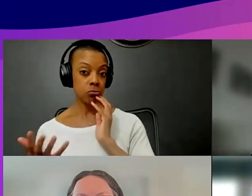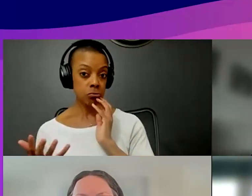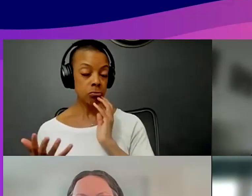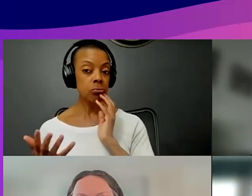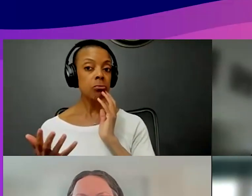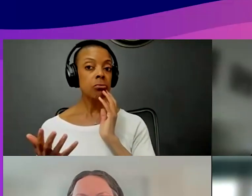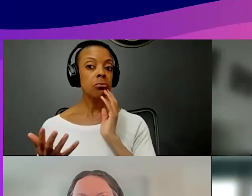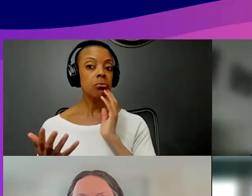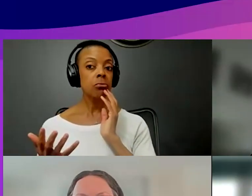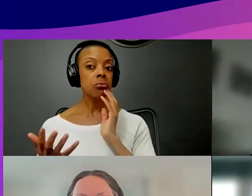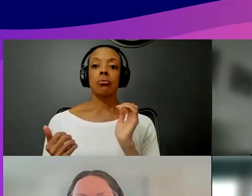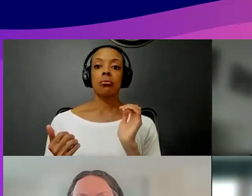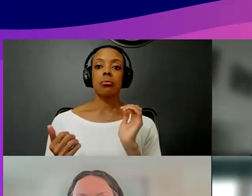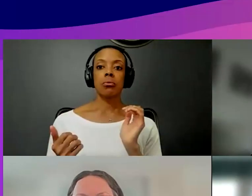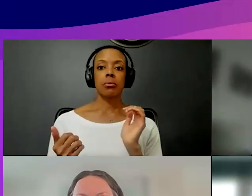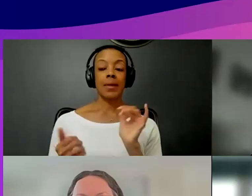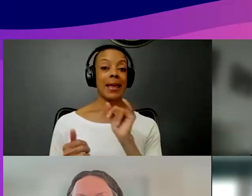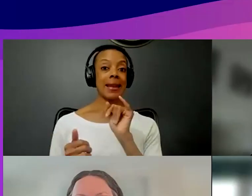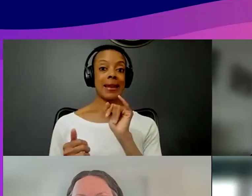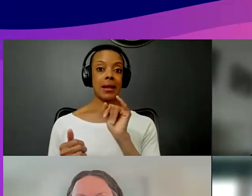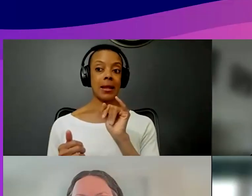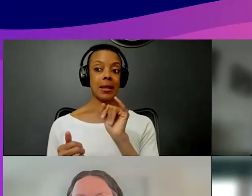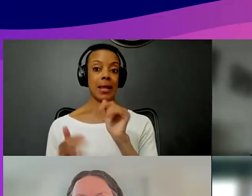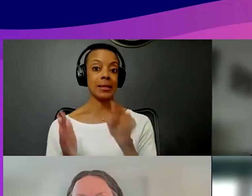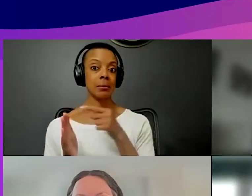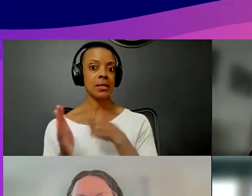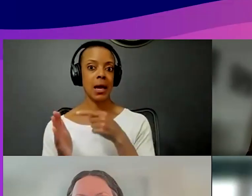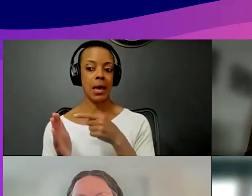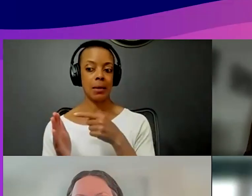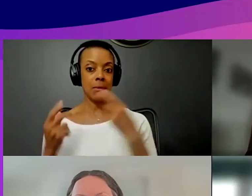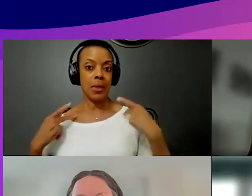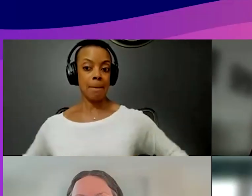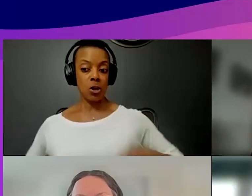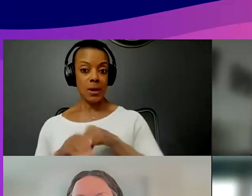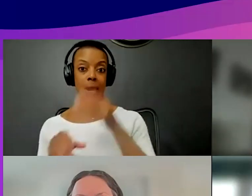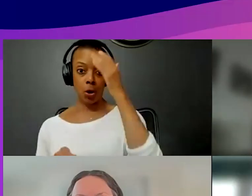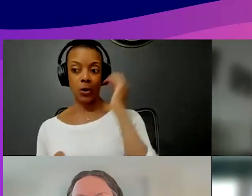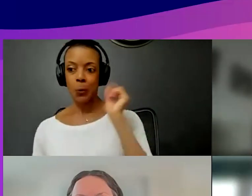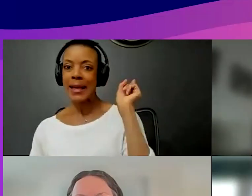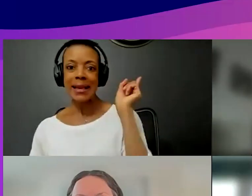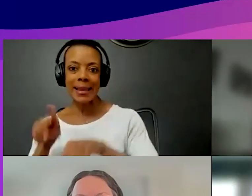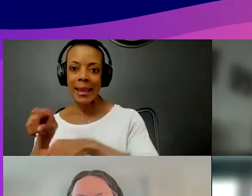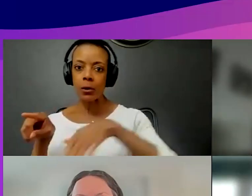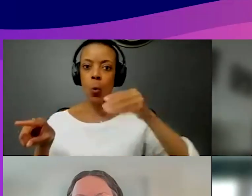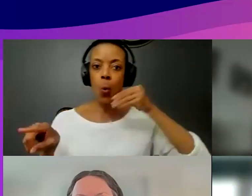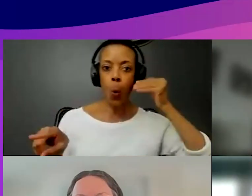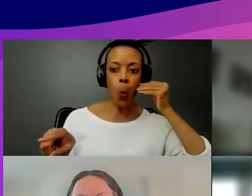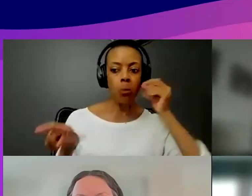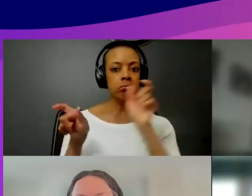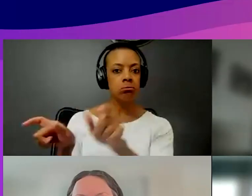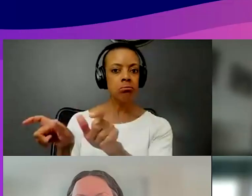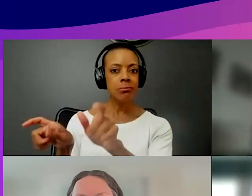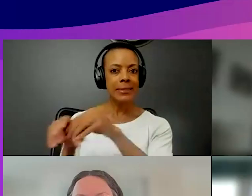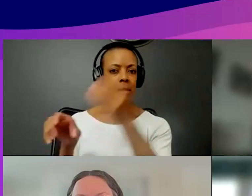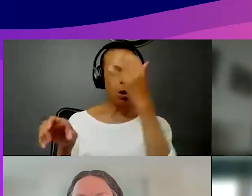an inability to go home, which maybe some people want. Like, is there something? Have you experienced